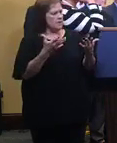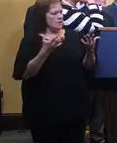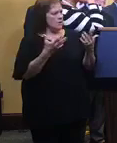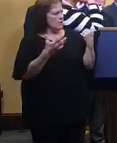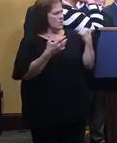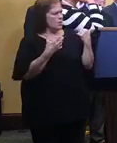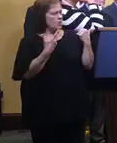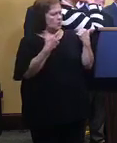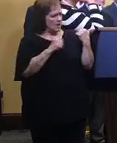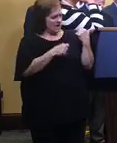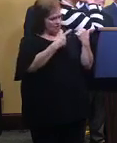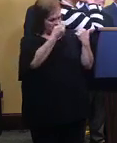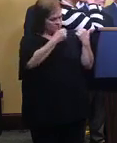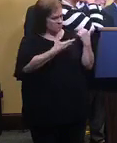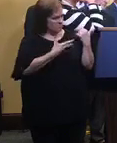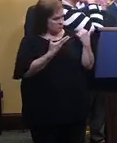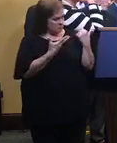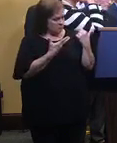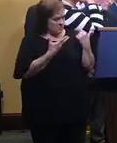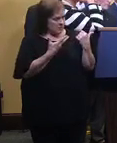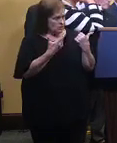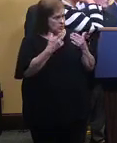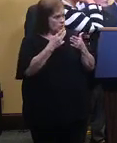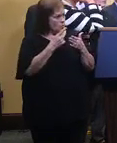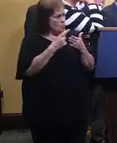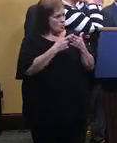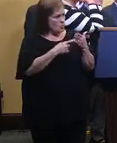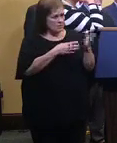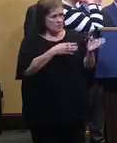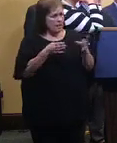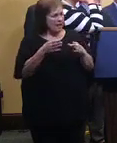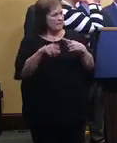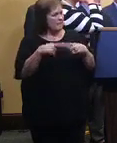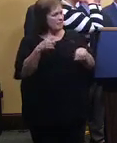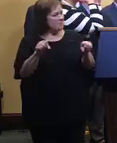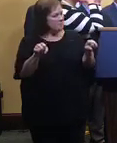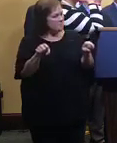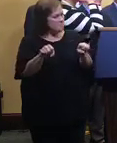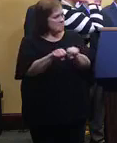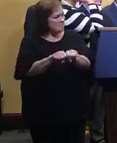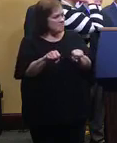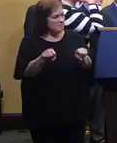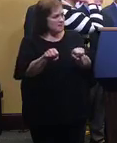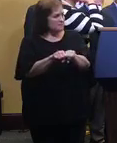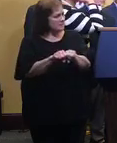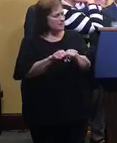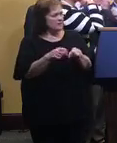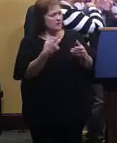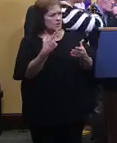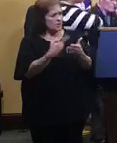culverts play? Is there anything about connections to the old system that they should know about, or that could be causing problems?